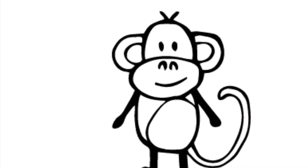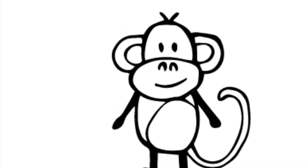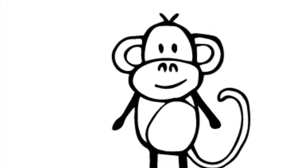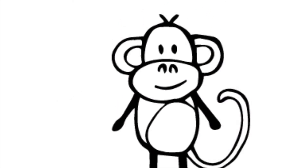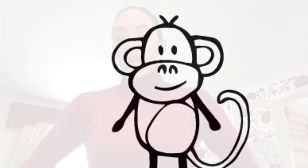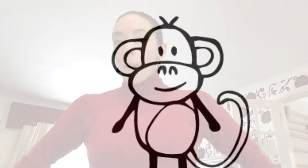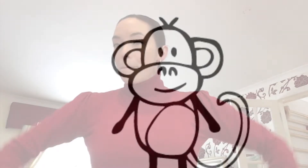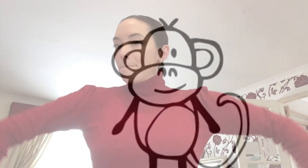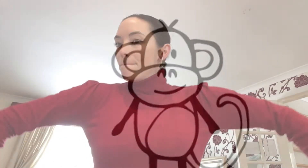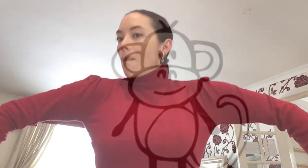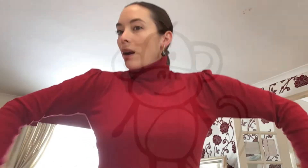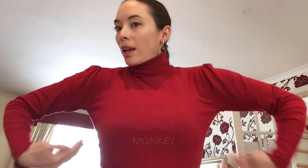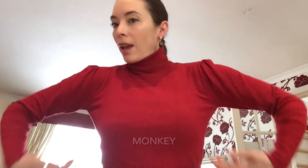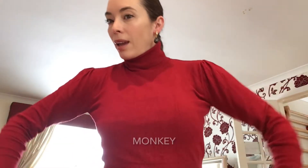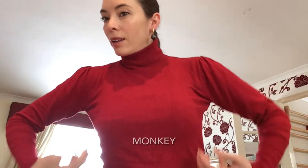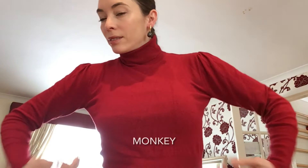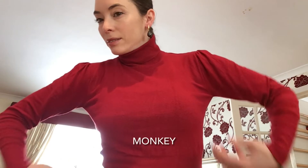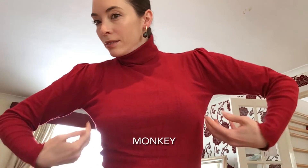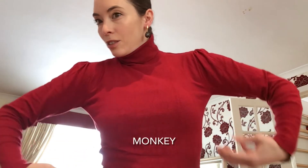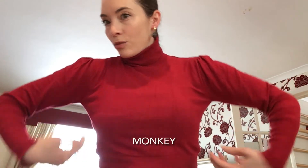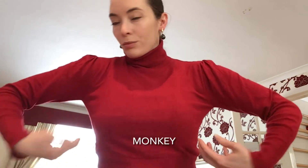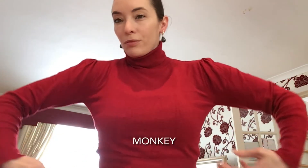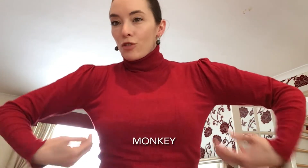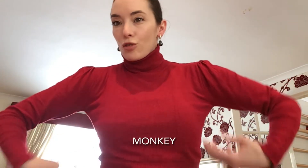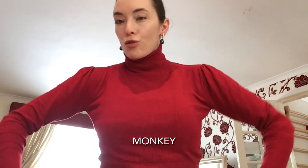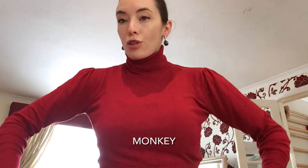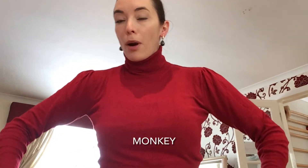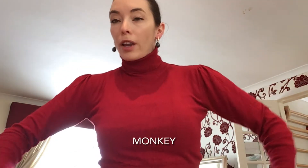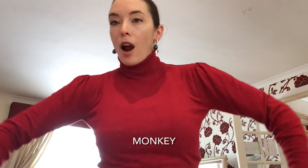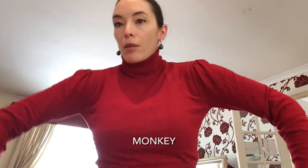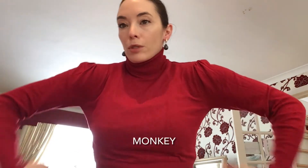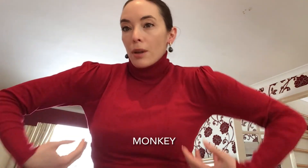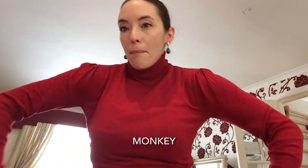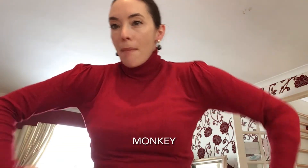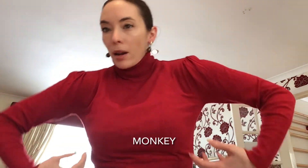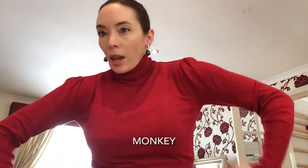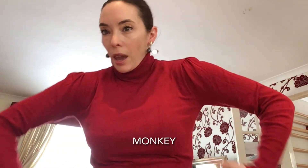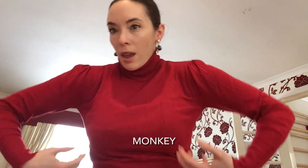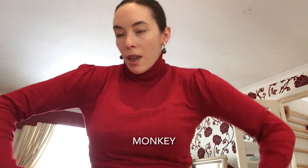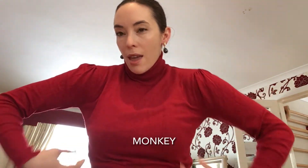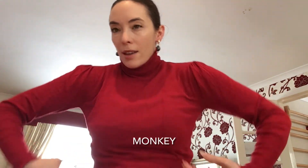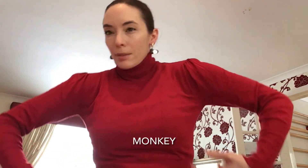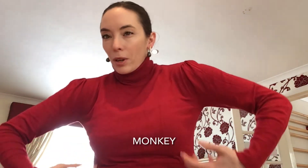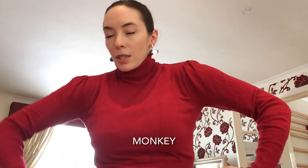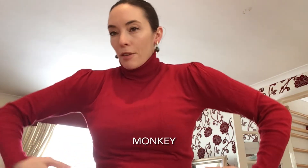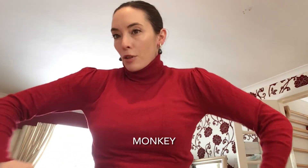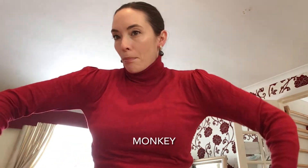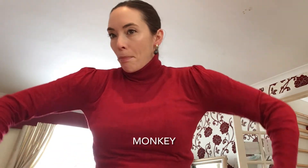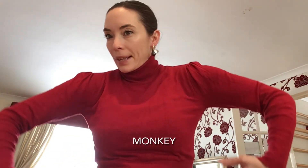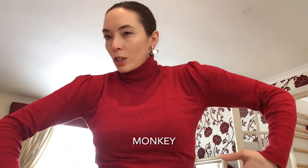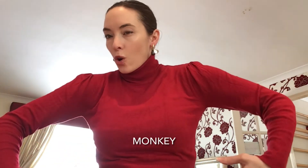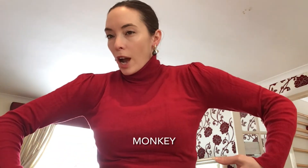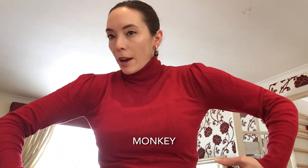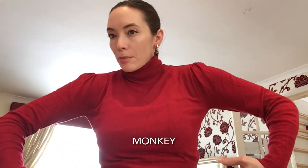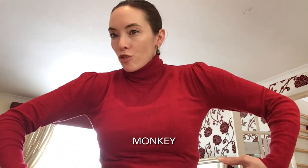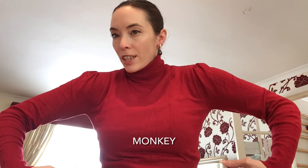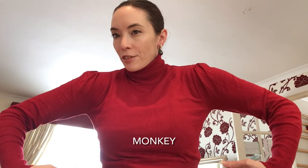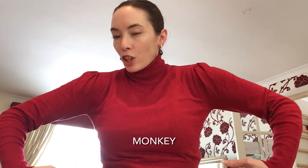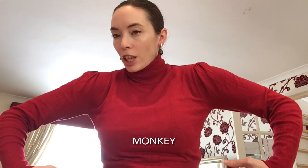Monkey. Just doing your monkey arms. Monkey. Monkeys have their big long arms ready for climbing